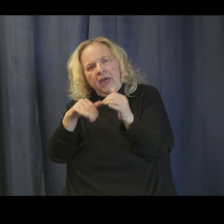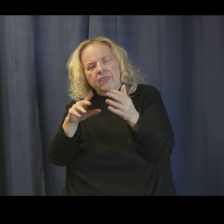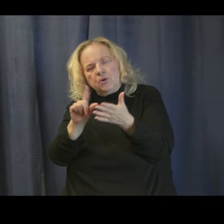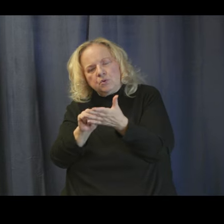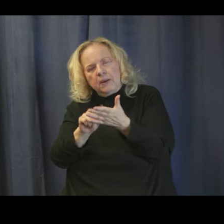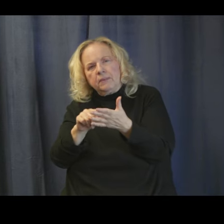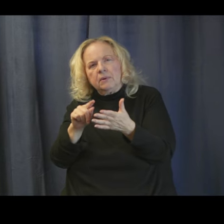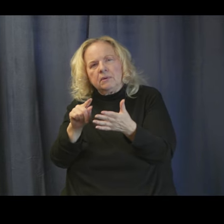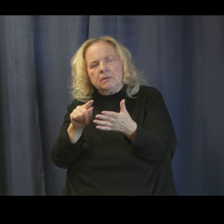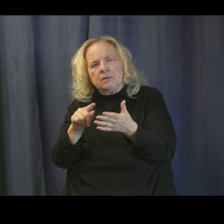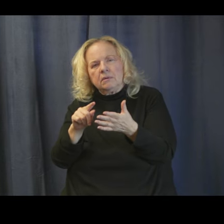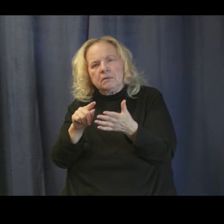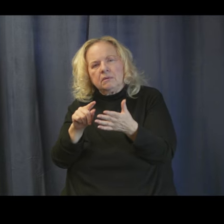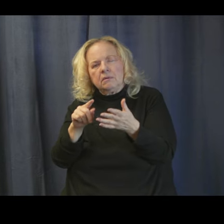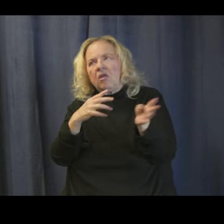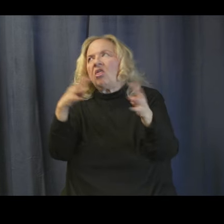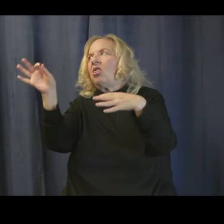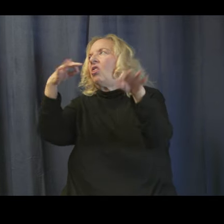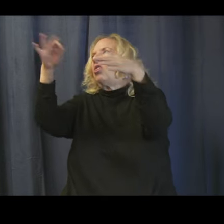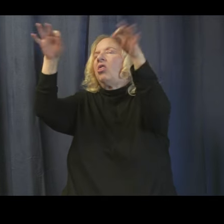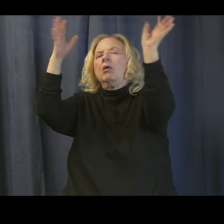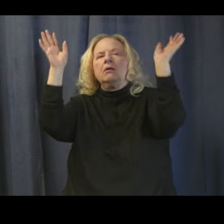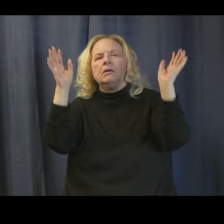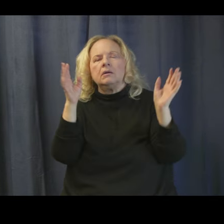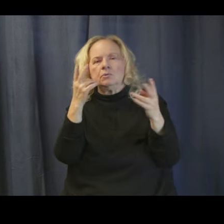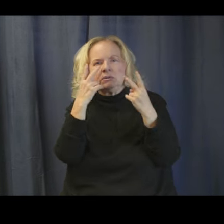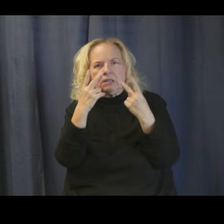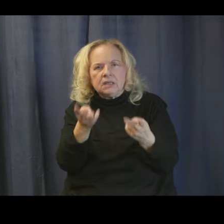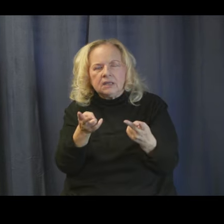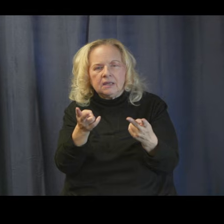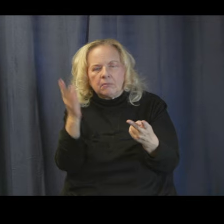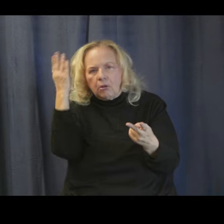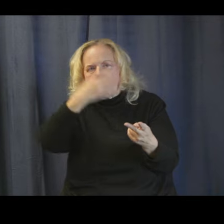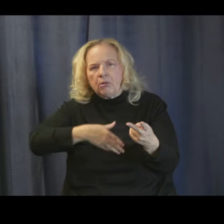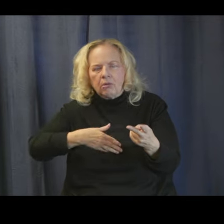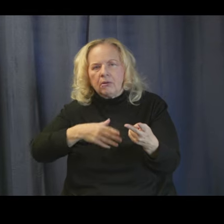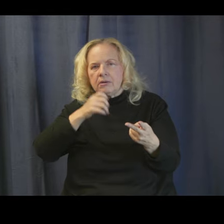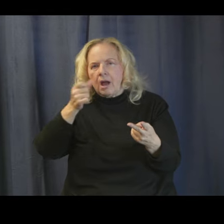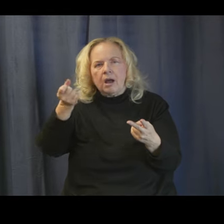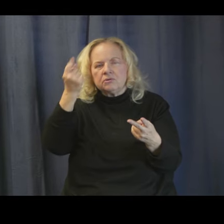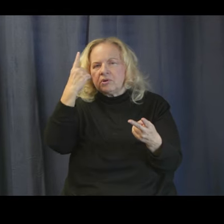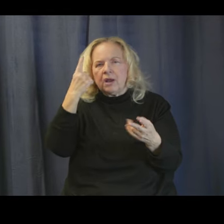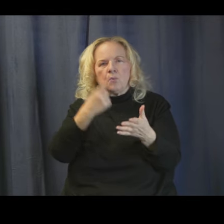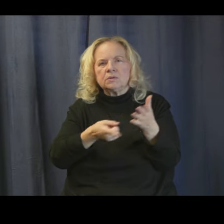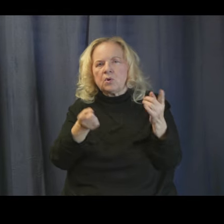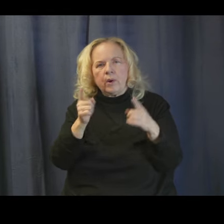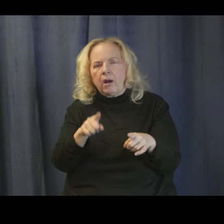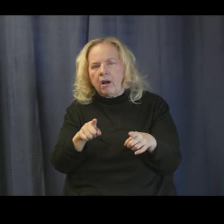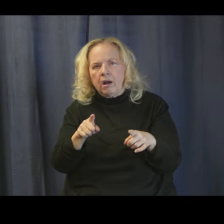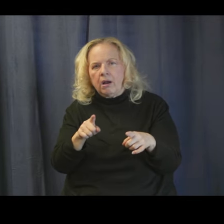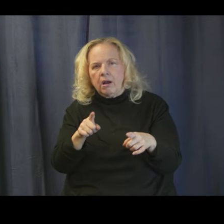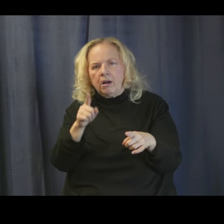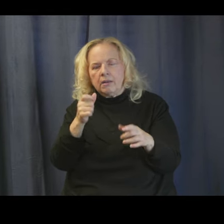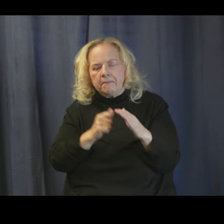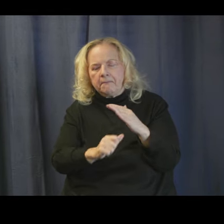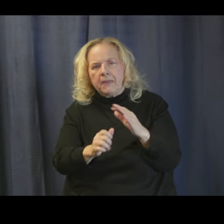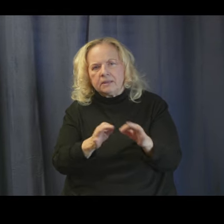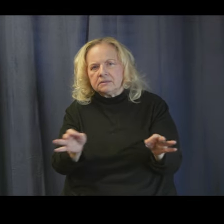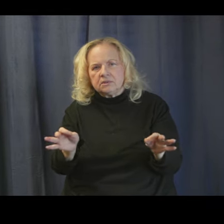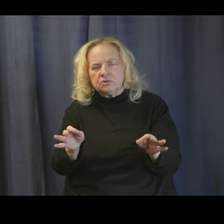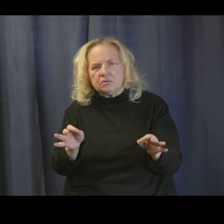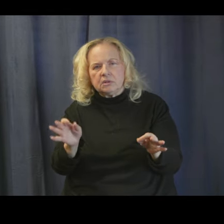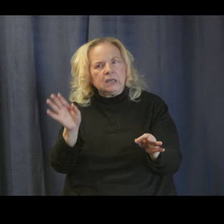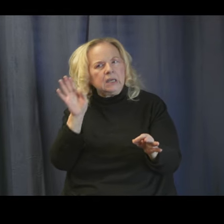it happens both ways. You can see things, but not really know what's going on. We can